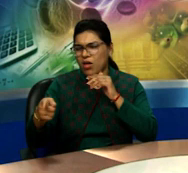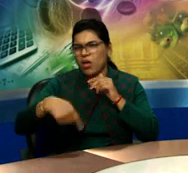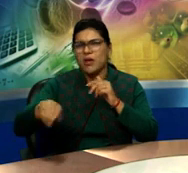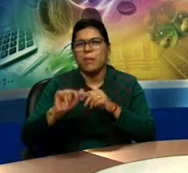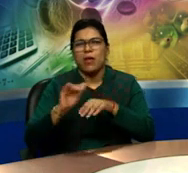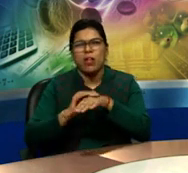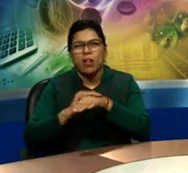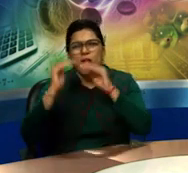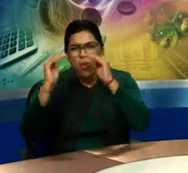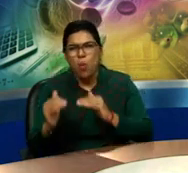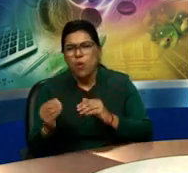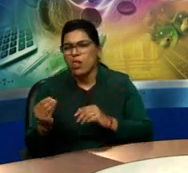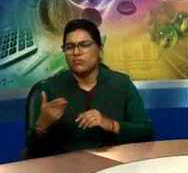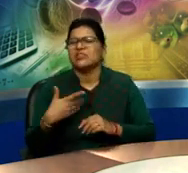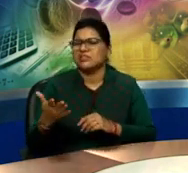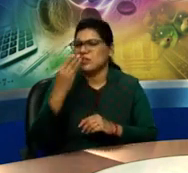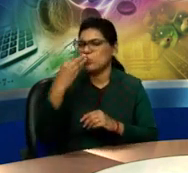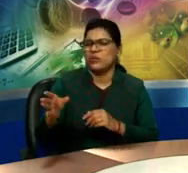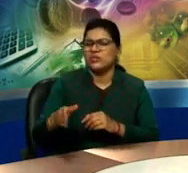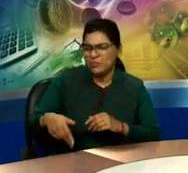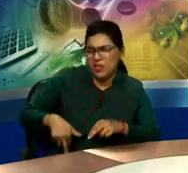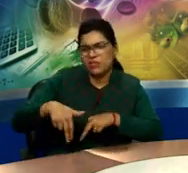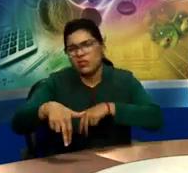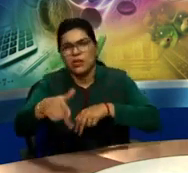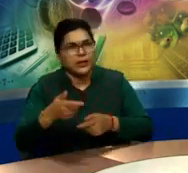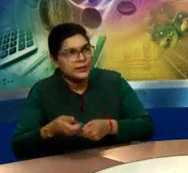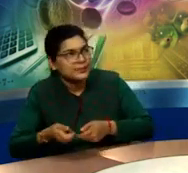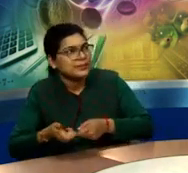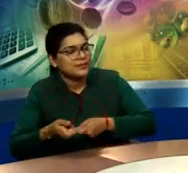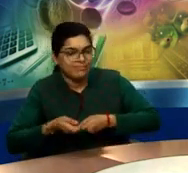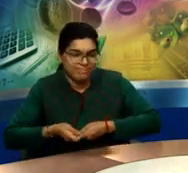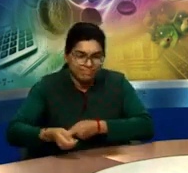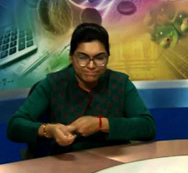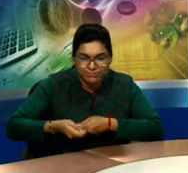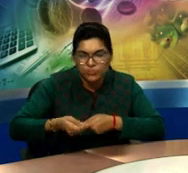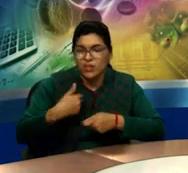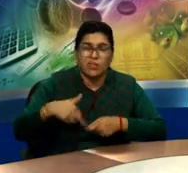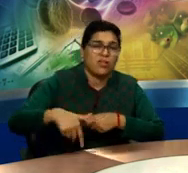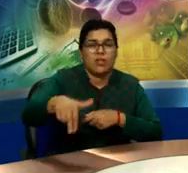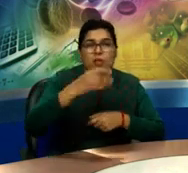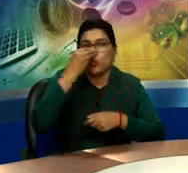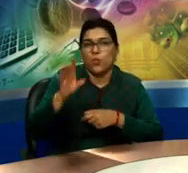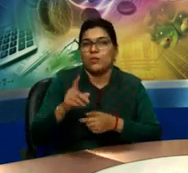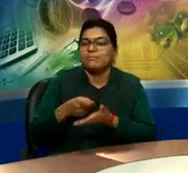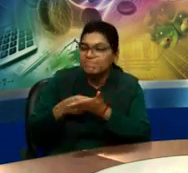In our society, it is very common practice to consider some job respectable and some other jobs which are